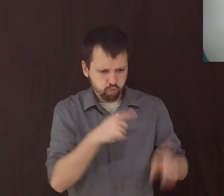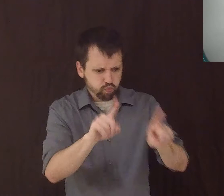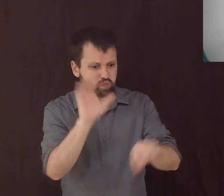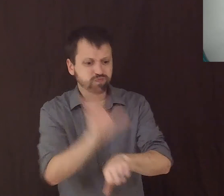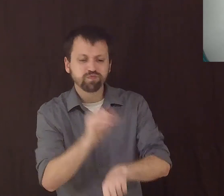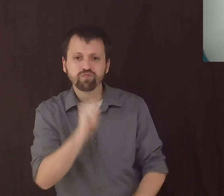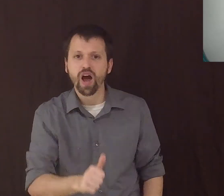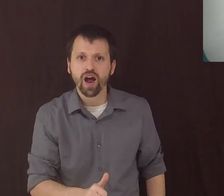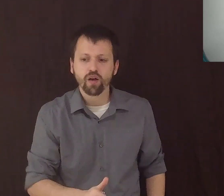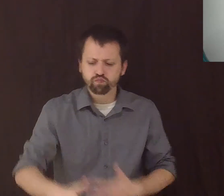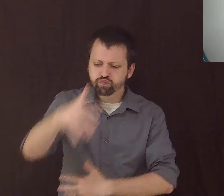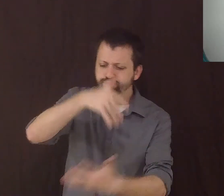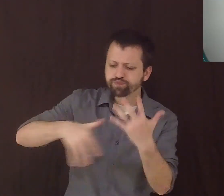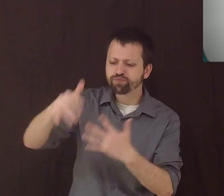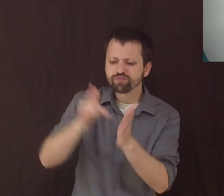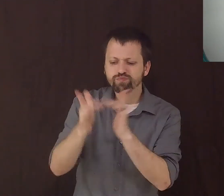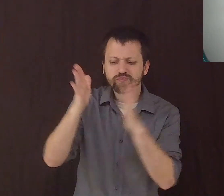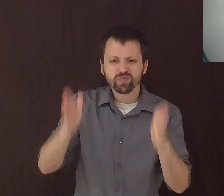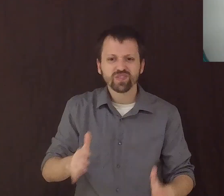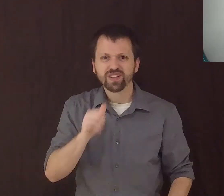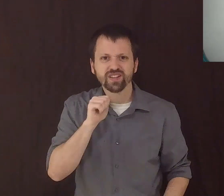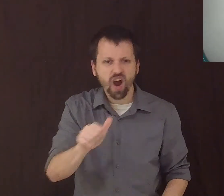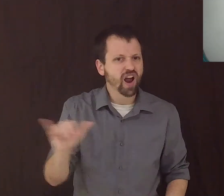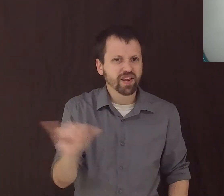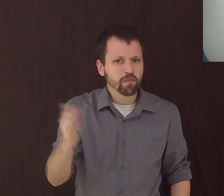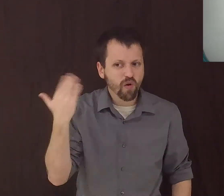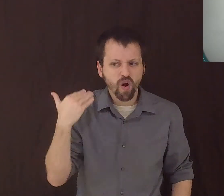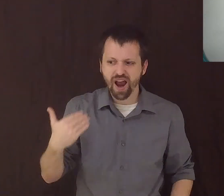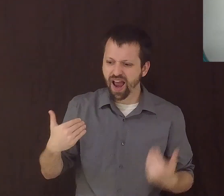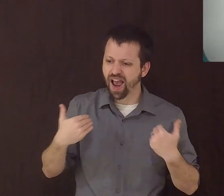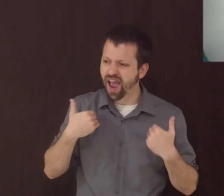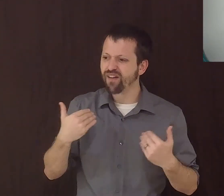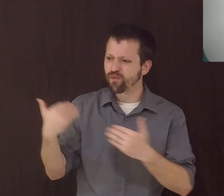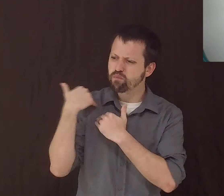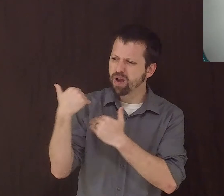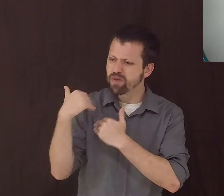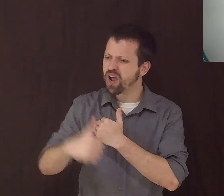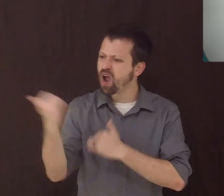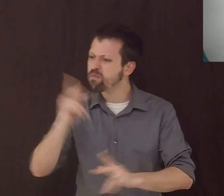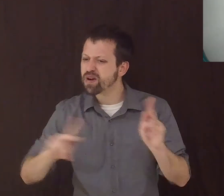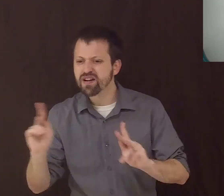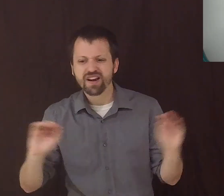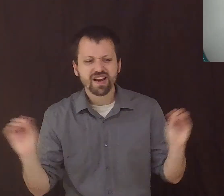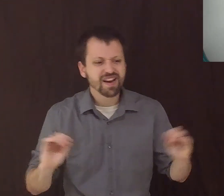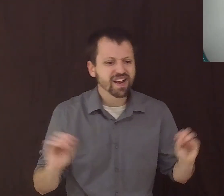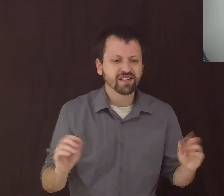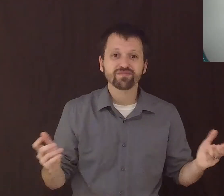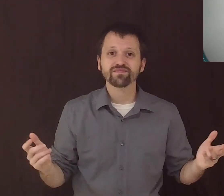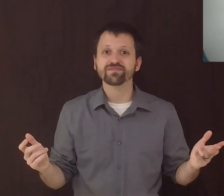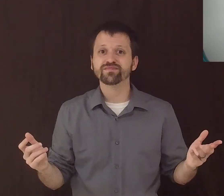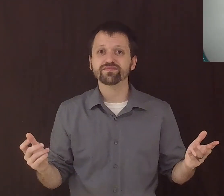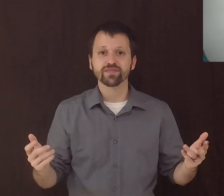around other believers like we were. We're not having that accountability that we did. And so what's going to happen